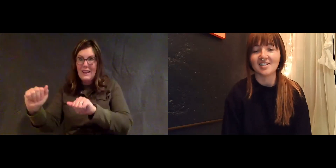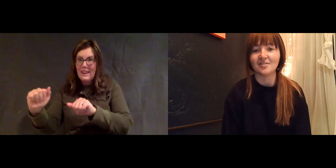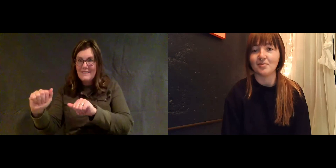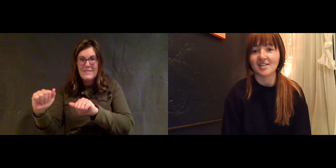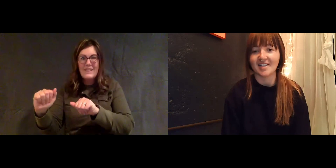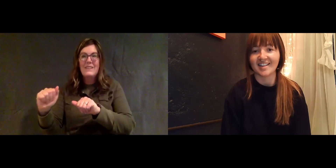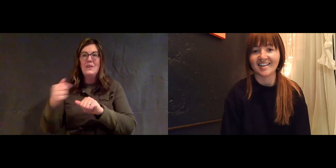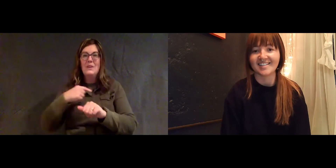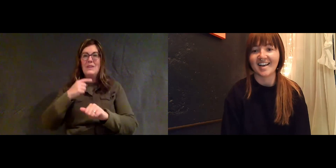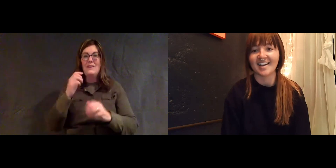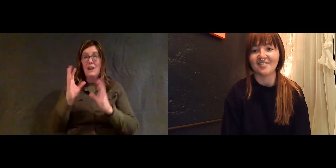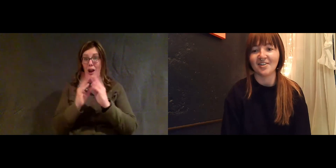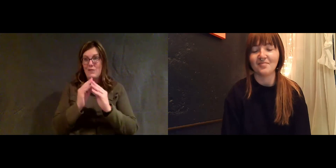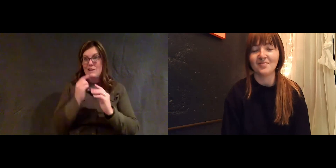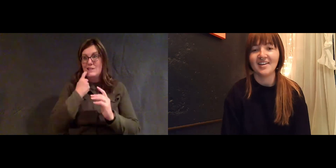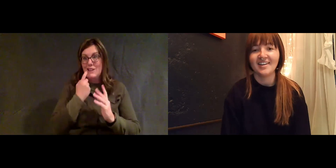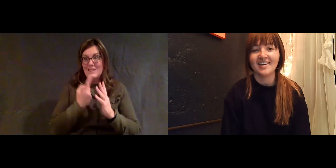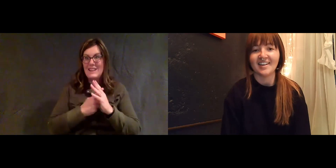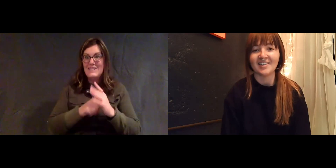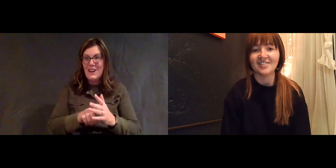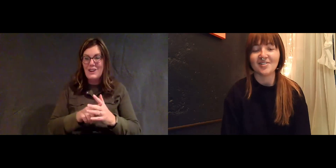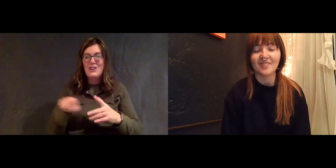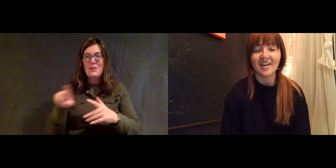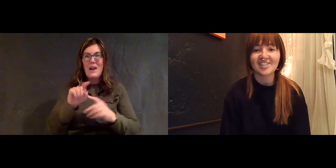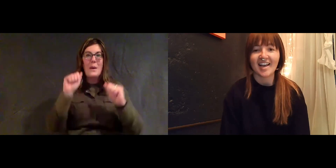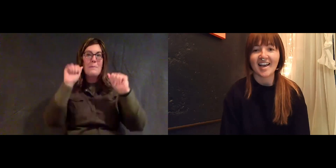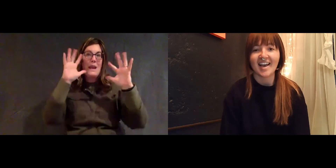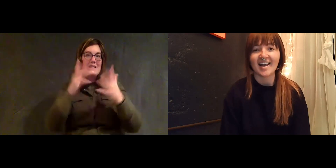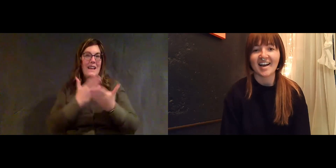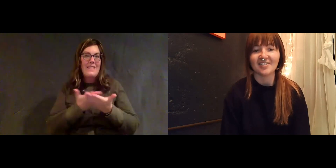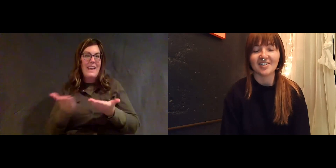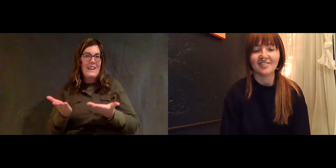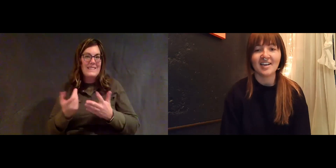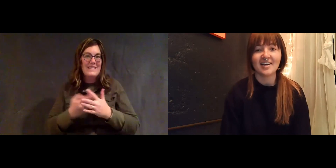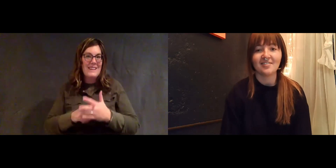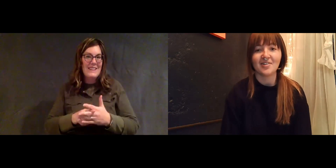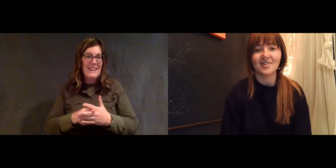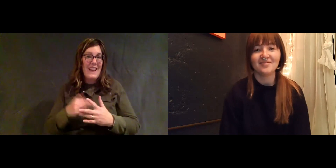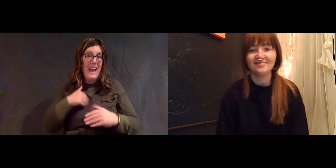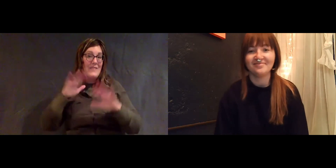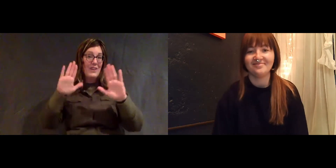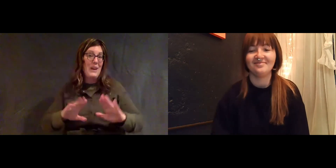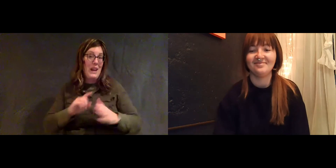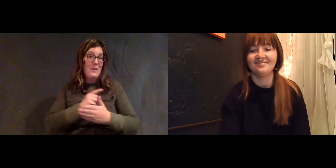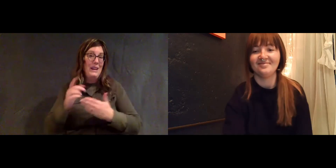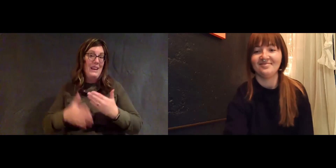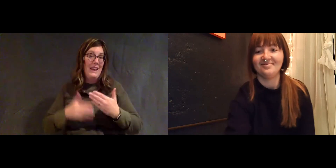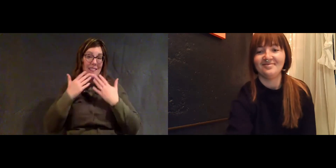lots of amazing things ahead of you. Thank you so much and have a great weekend, everyone.